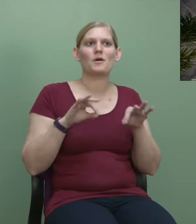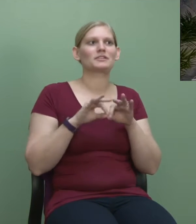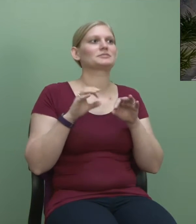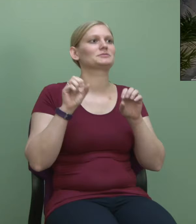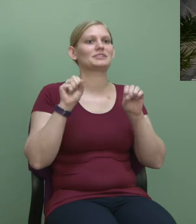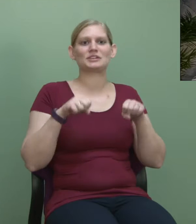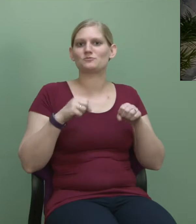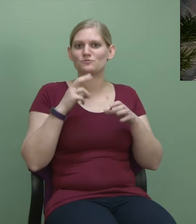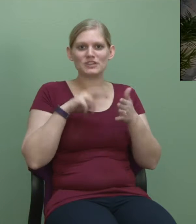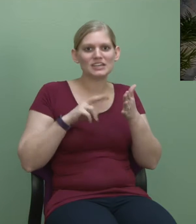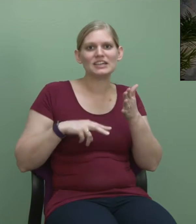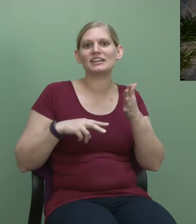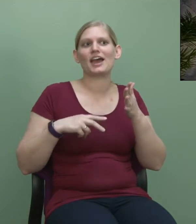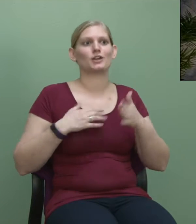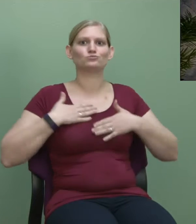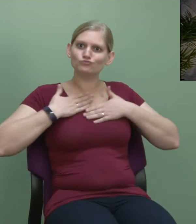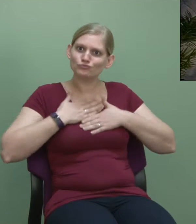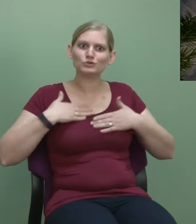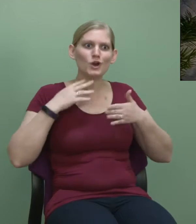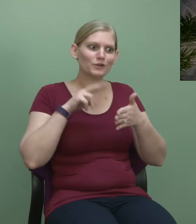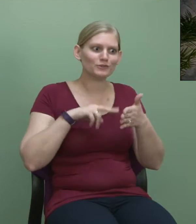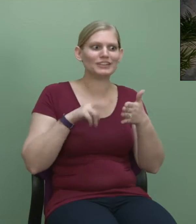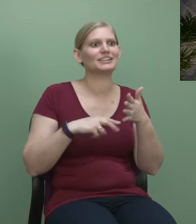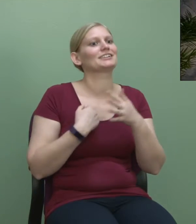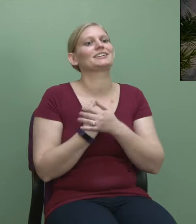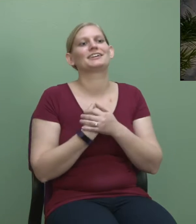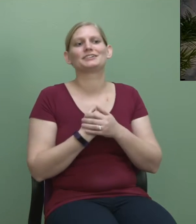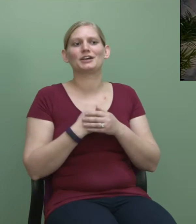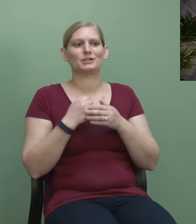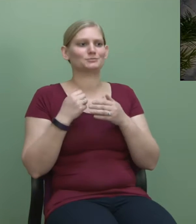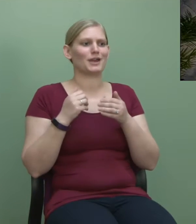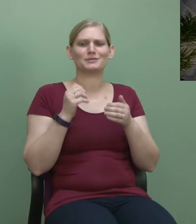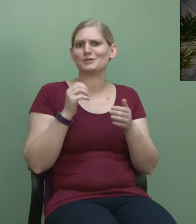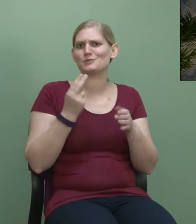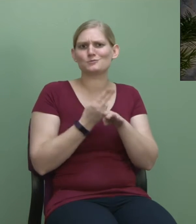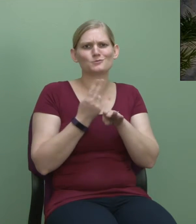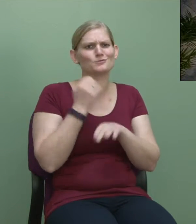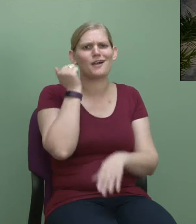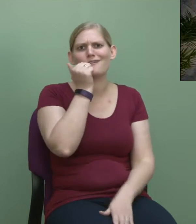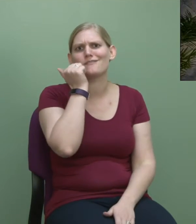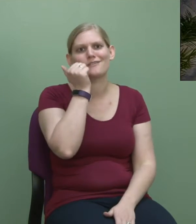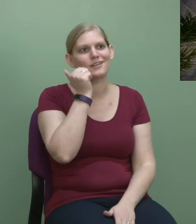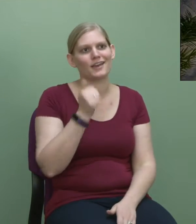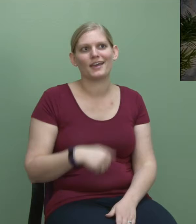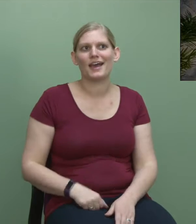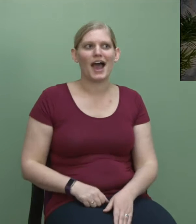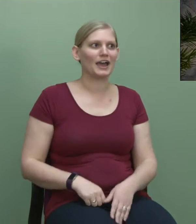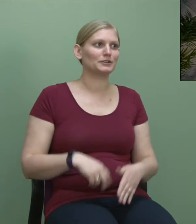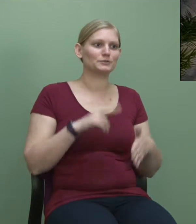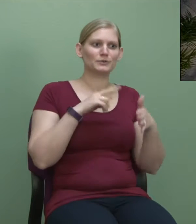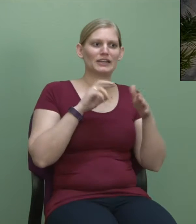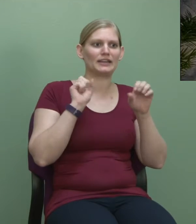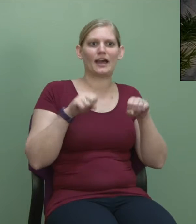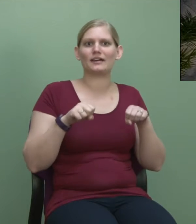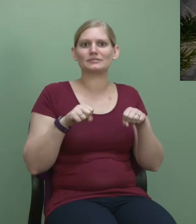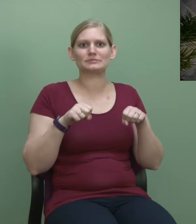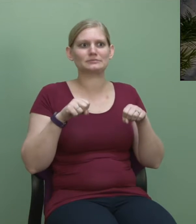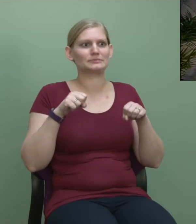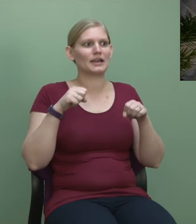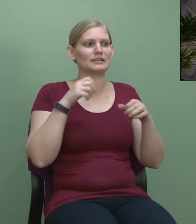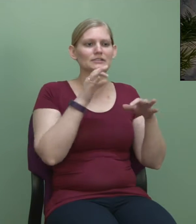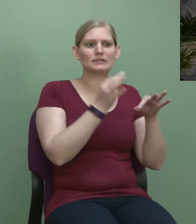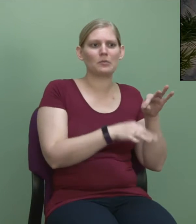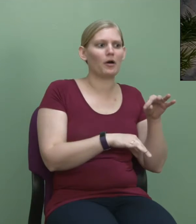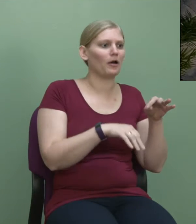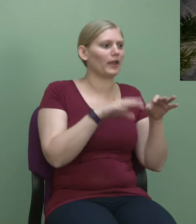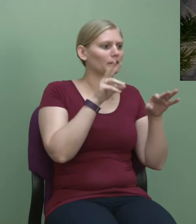enjoy reading and use it in our daily lives. The spectrum of reading goes from just basic to needing it to